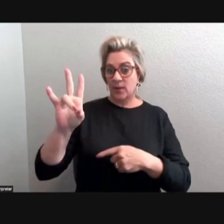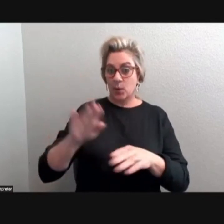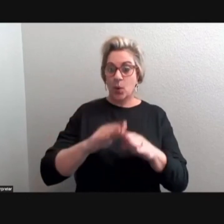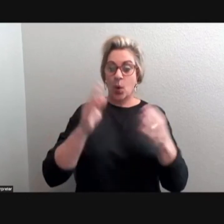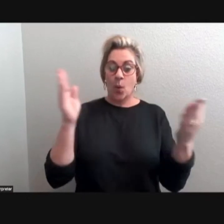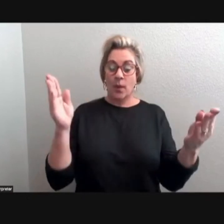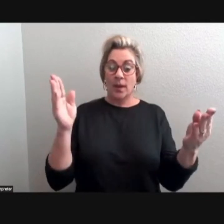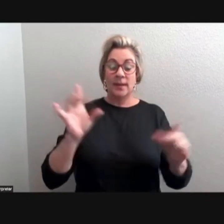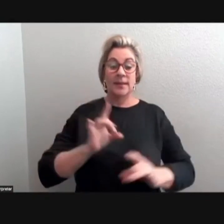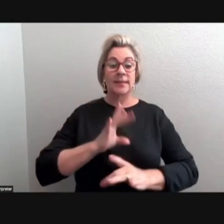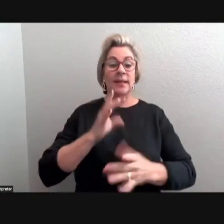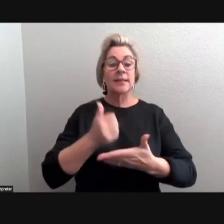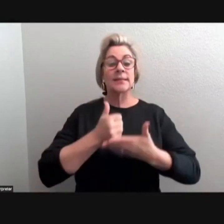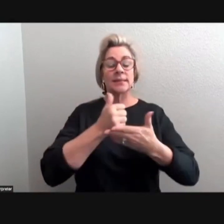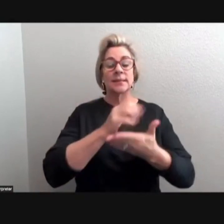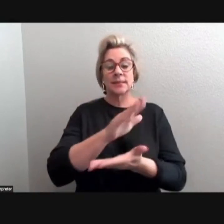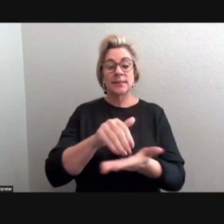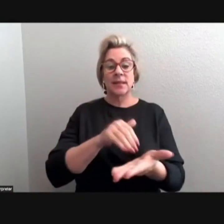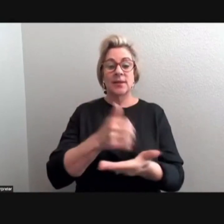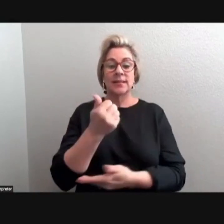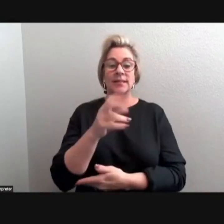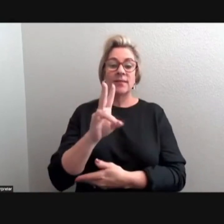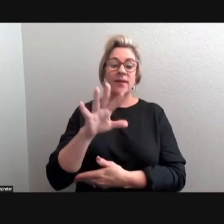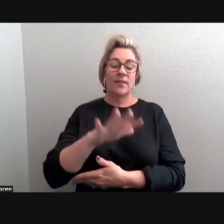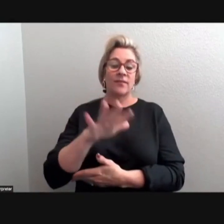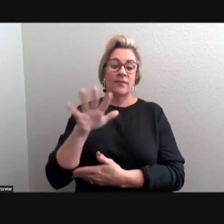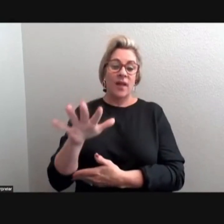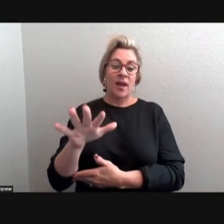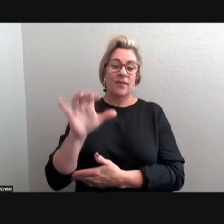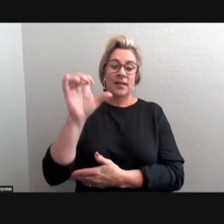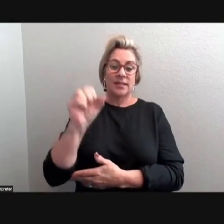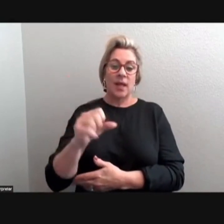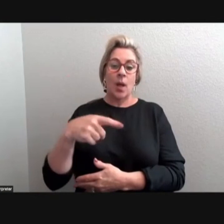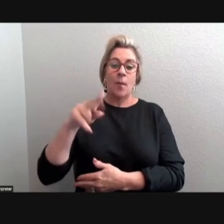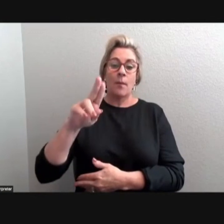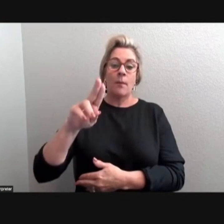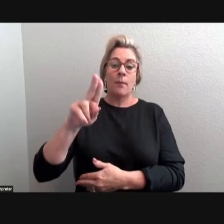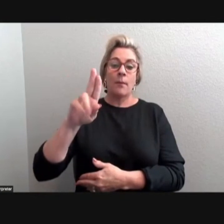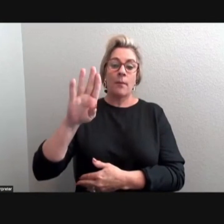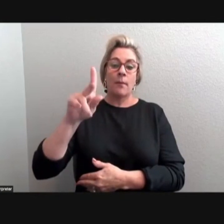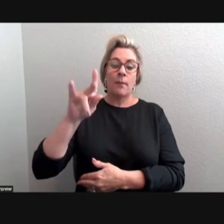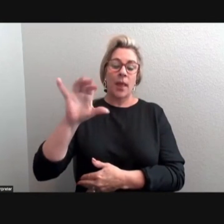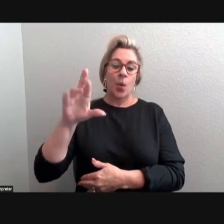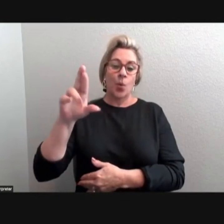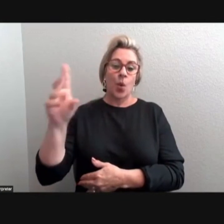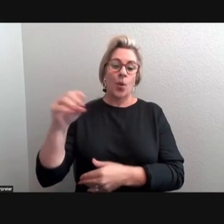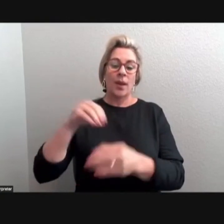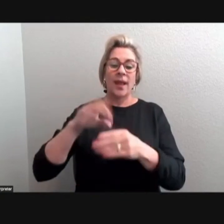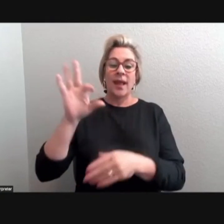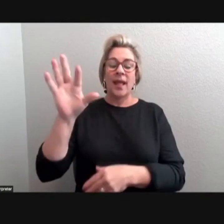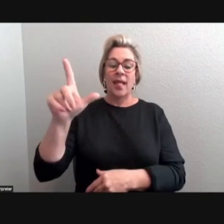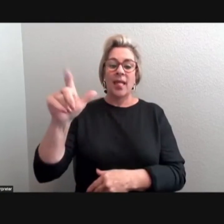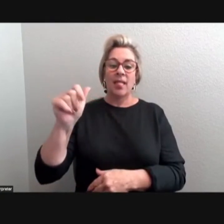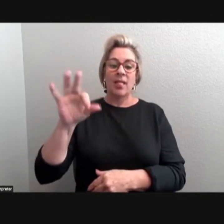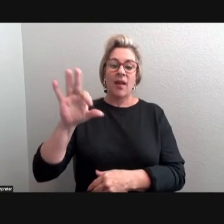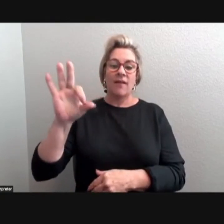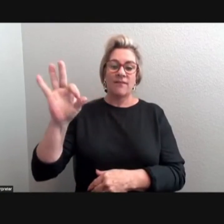The Disaster Assistance Center, 1755 South Public Road in Lafayette. Just so you